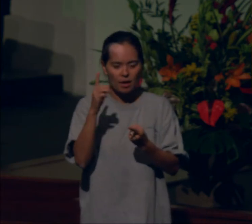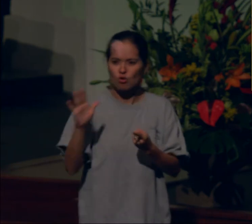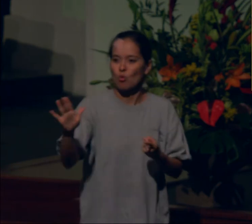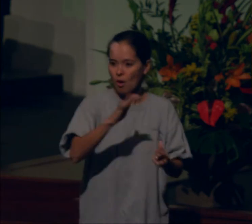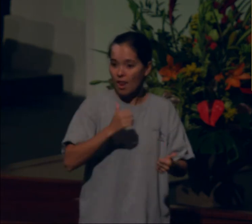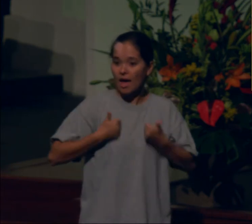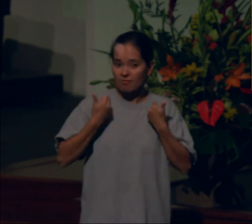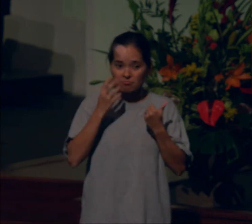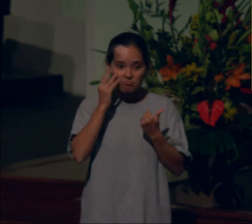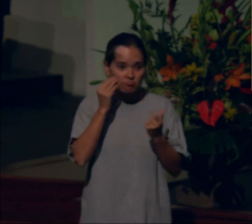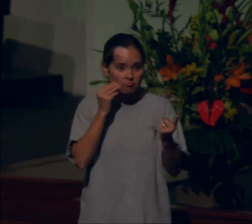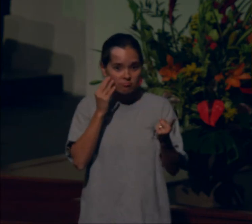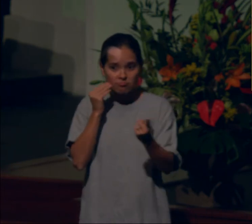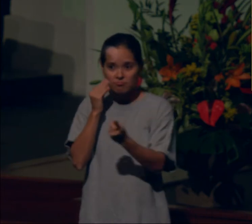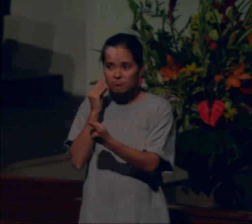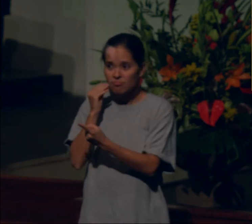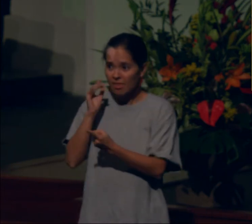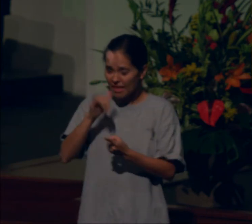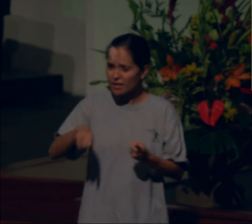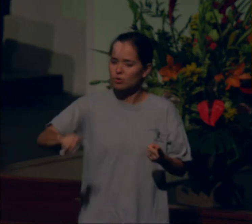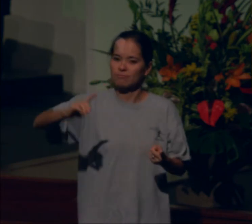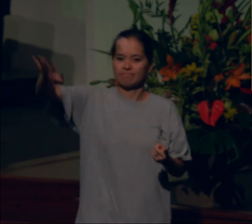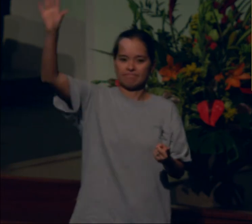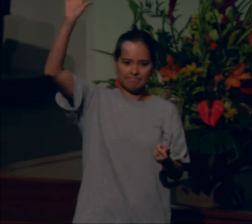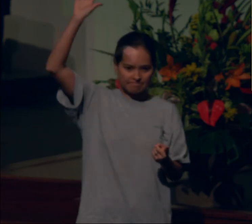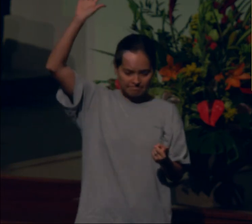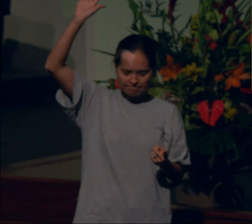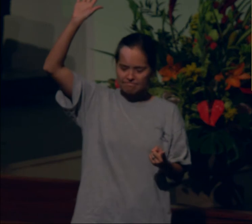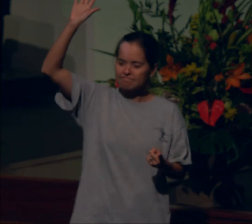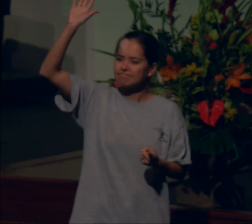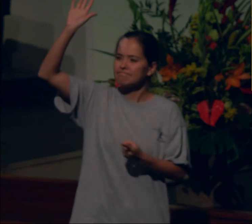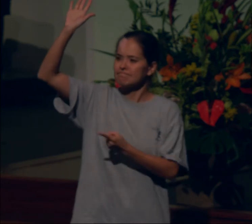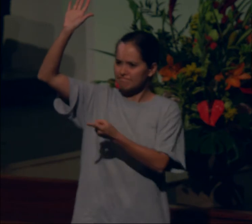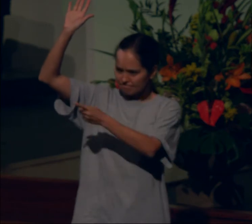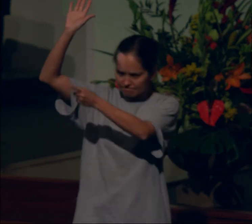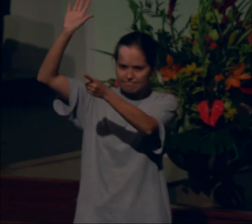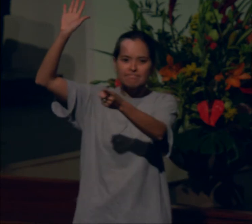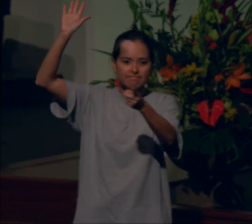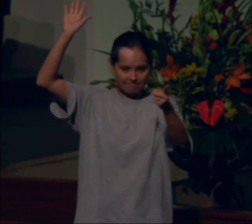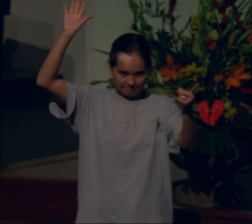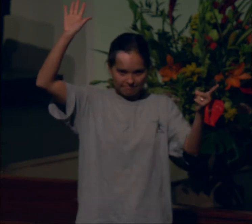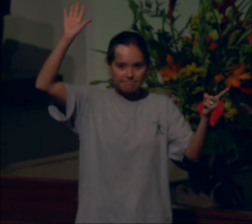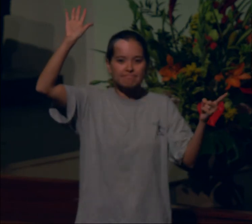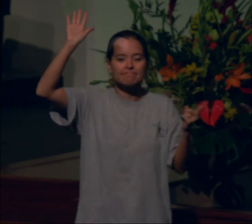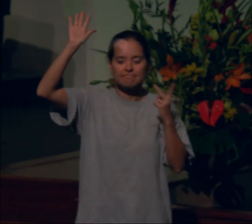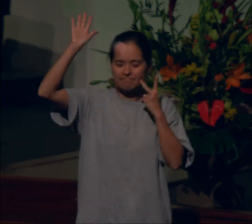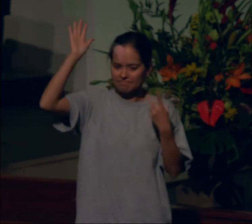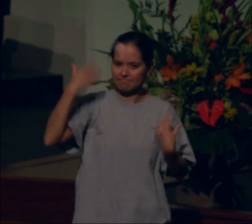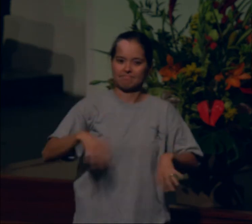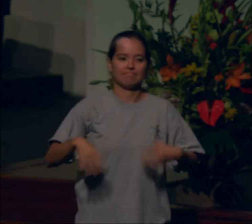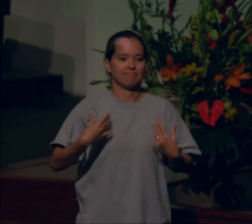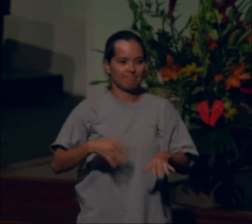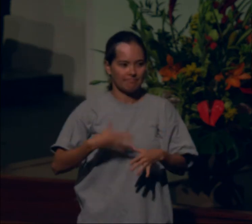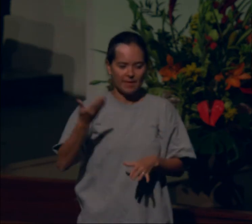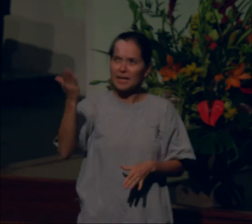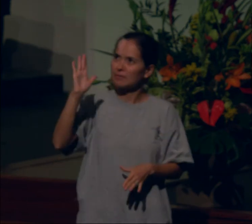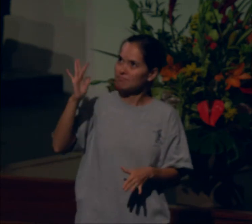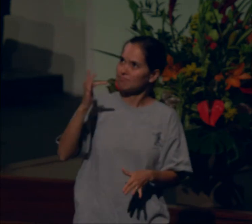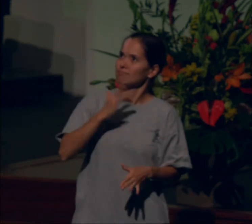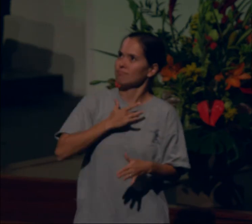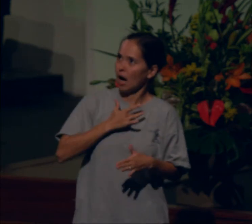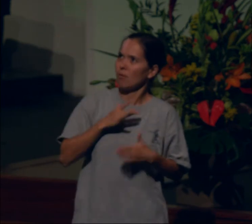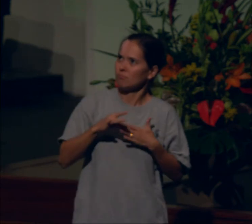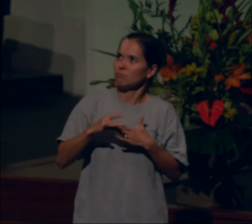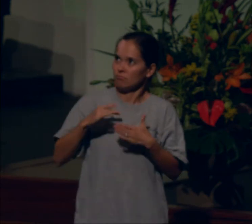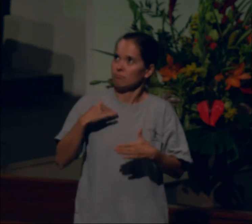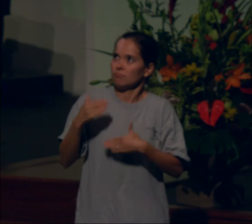life. If that's you, lift your hand. I saw hands going up already. My goodness, look at this. Hands all